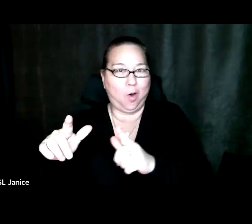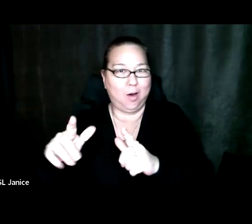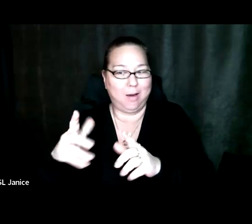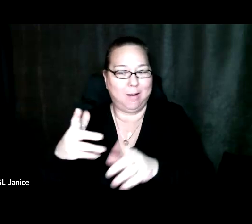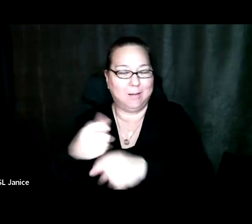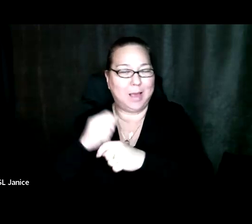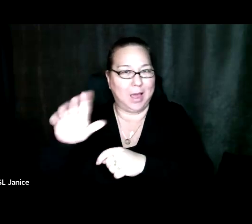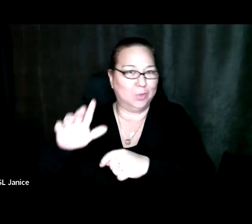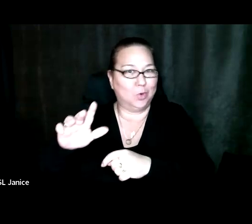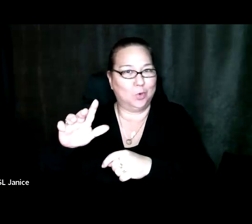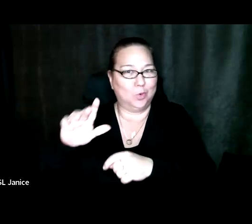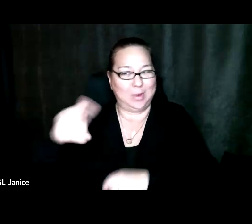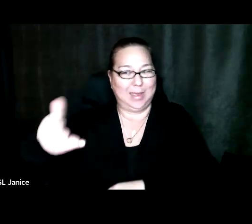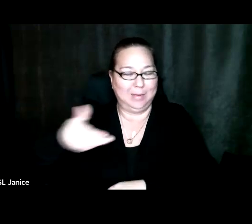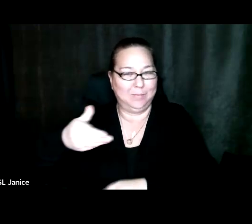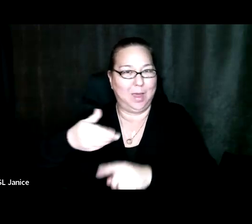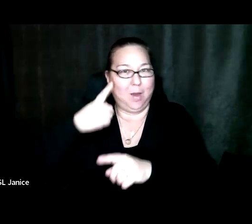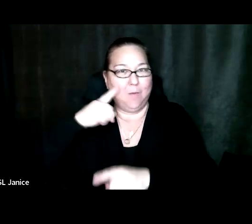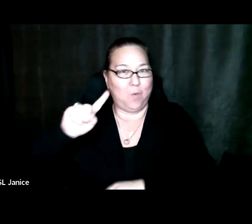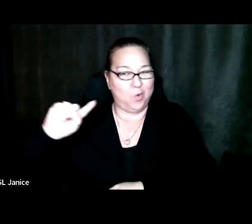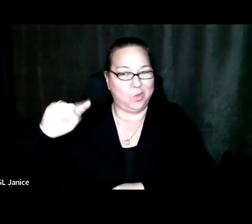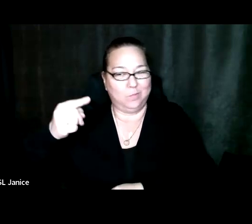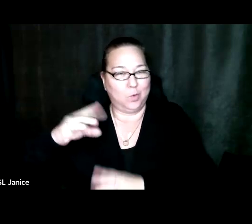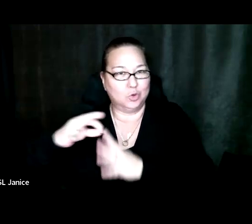first choice. Yes. So that's